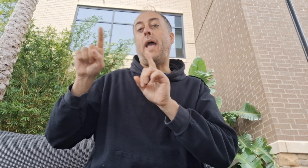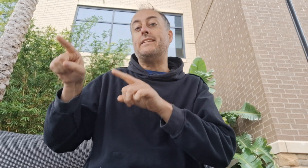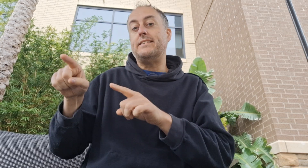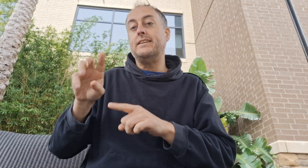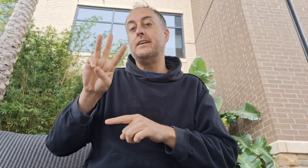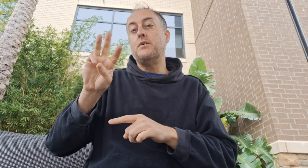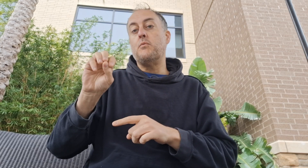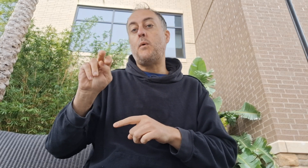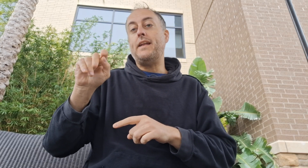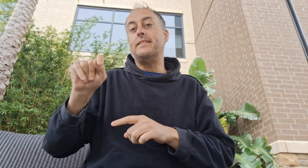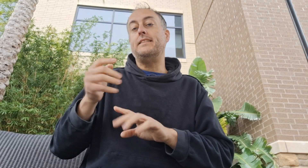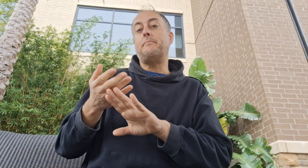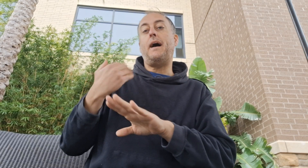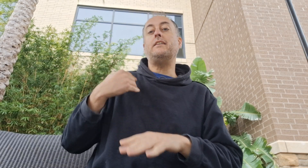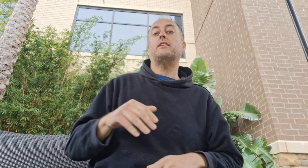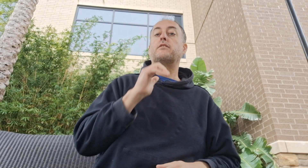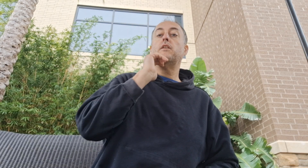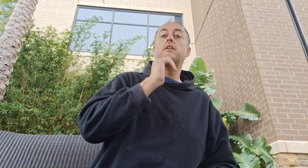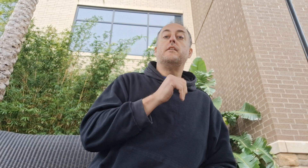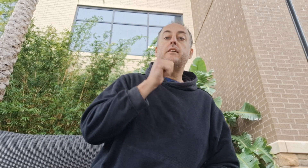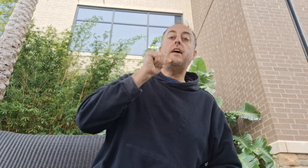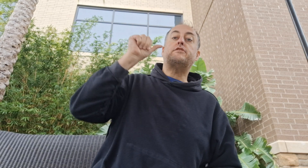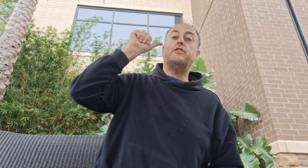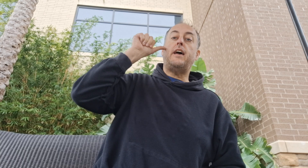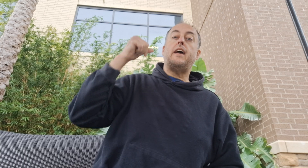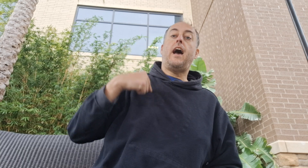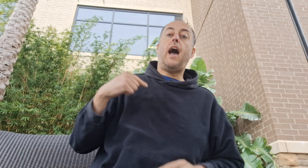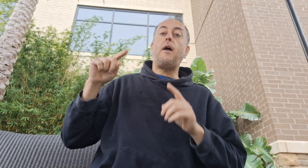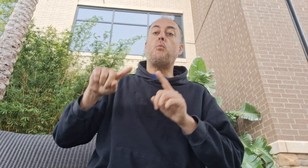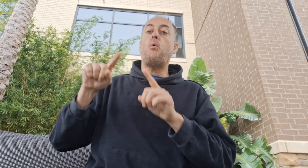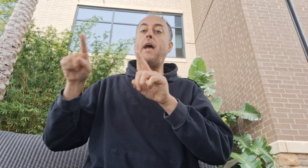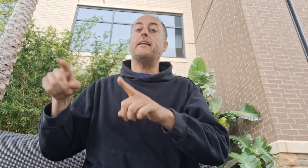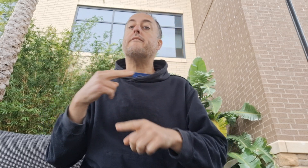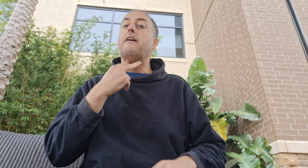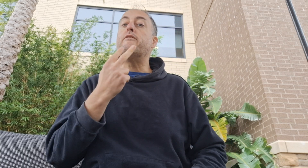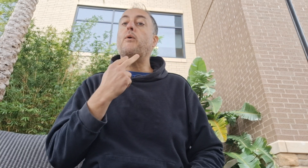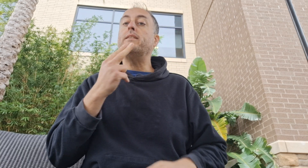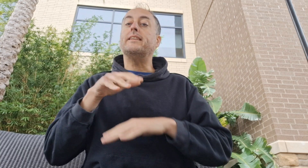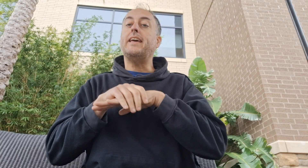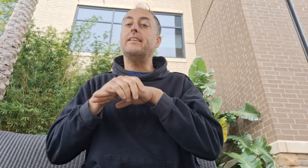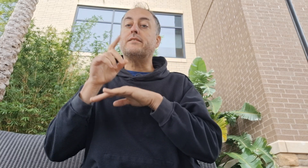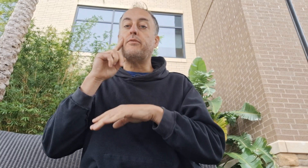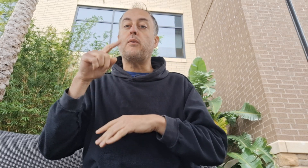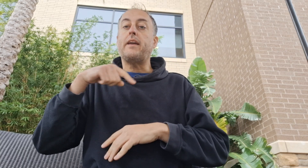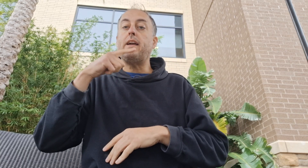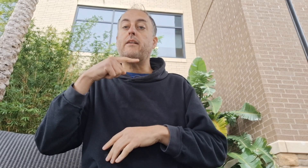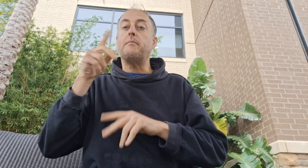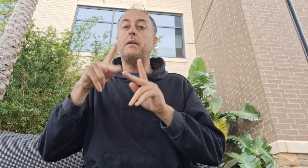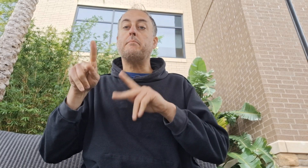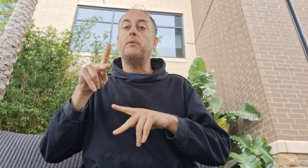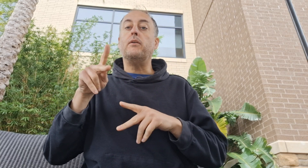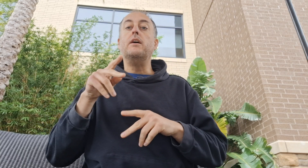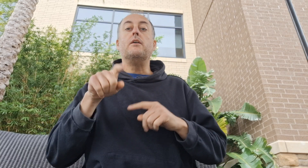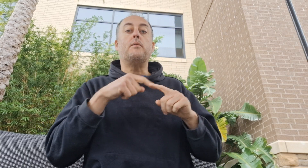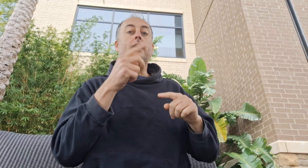went in the past. Like yesterday I went. If I voice in English for hearing people, when I